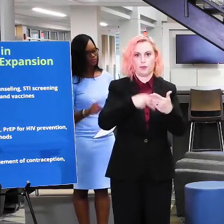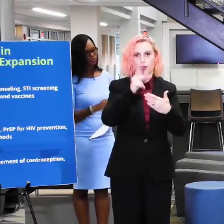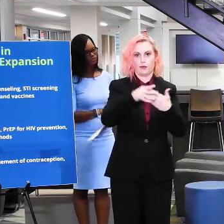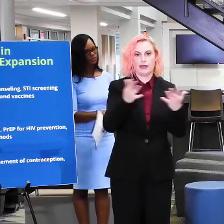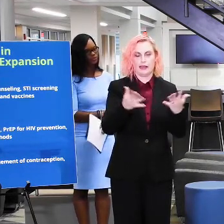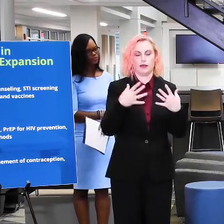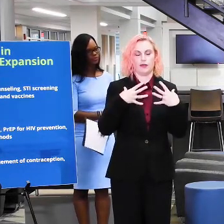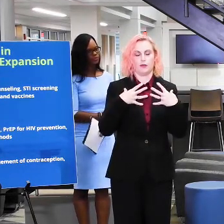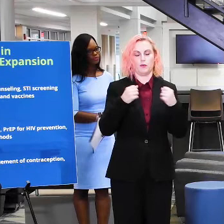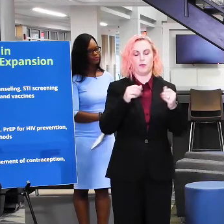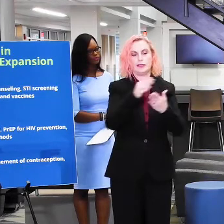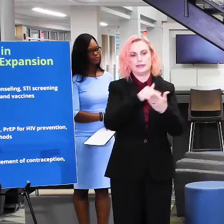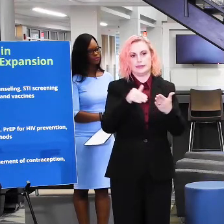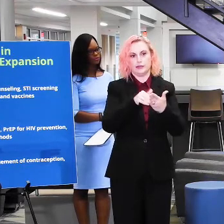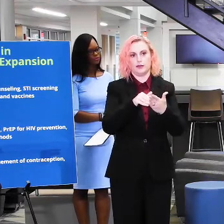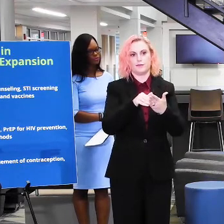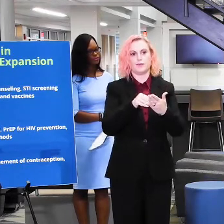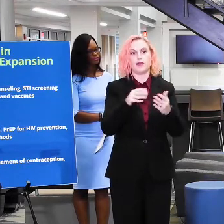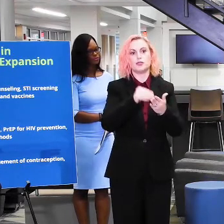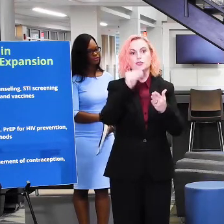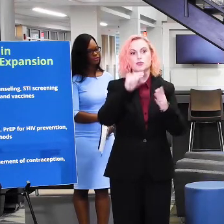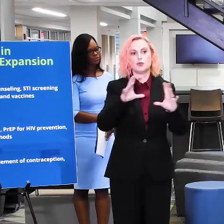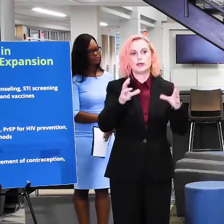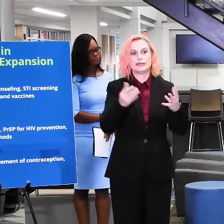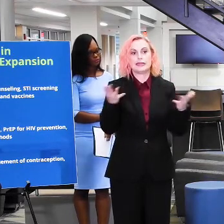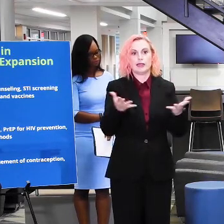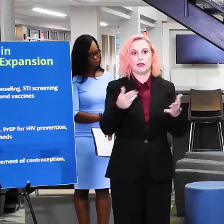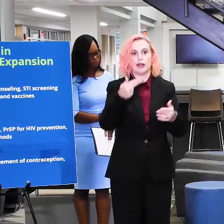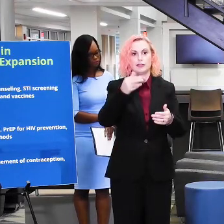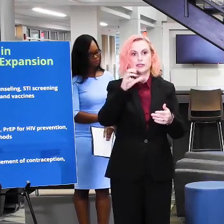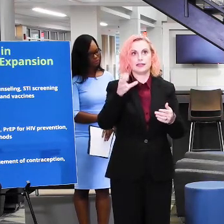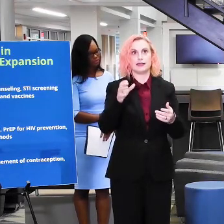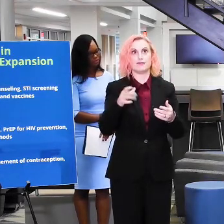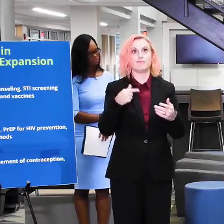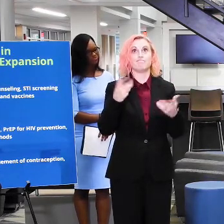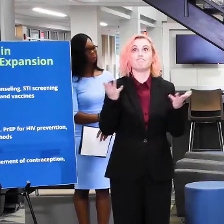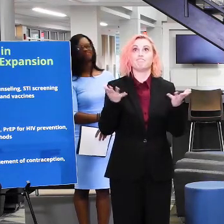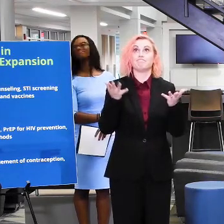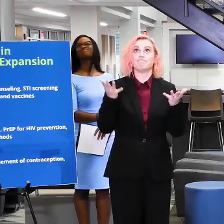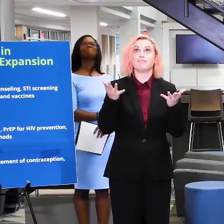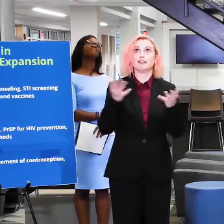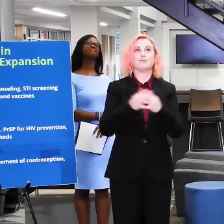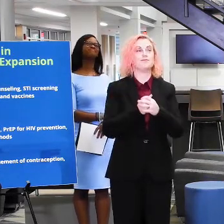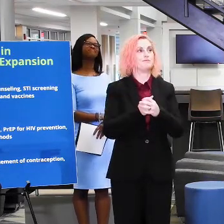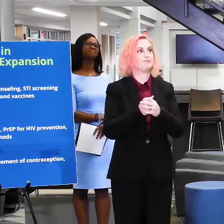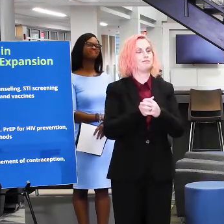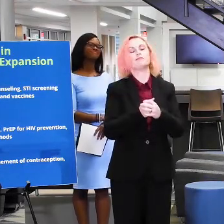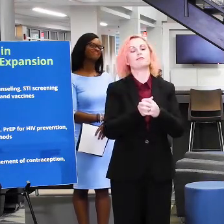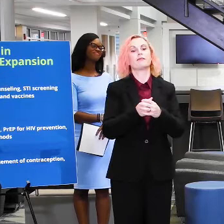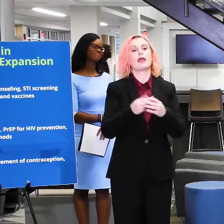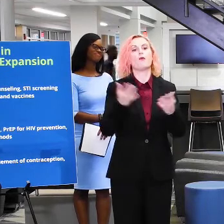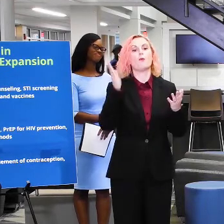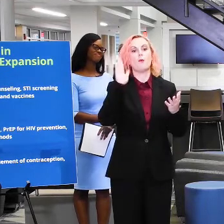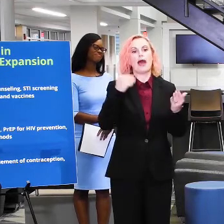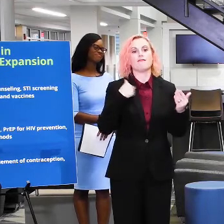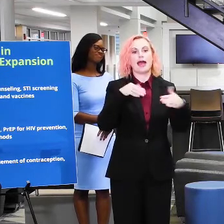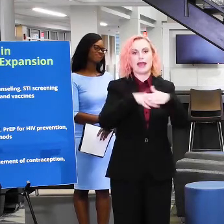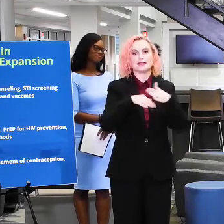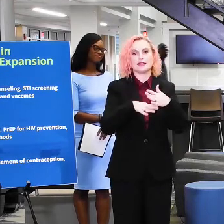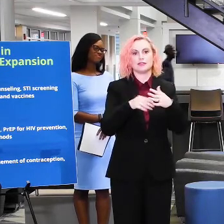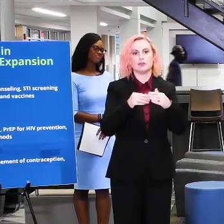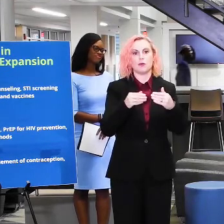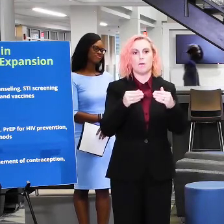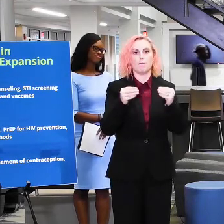Wellness Center. The students at HCC, here we are, will have access to a